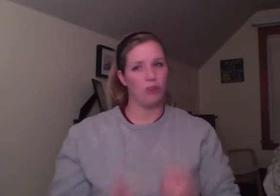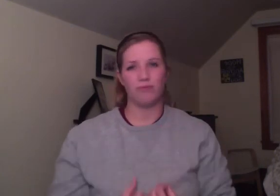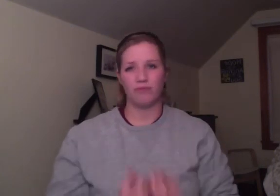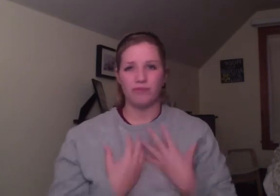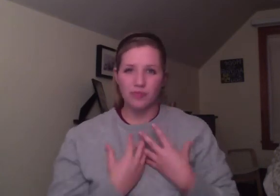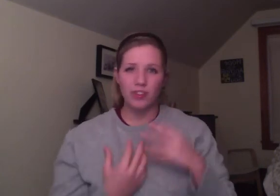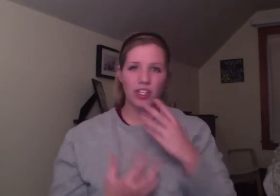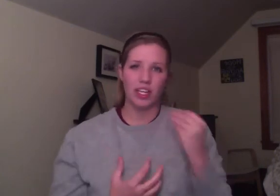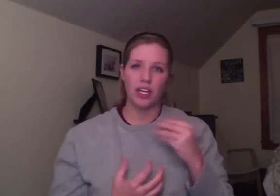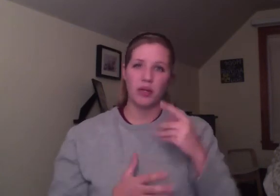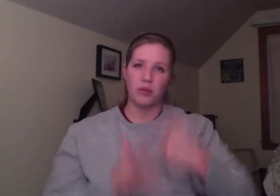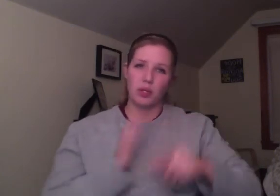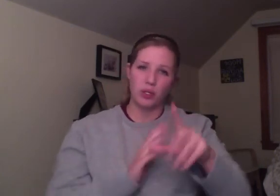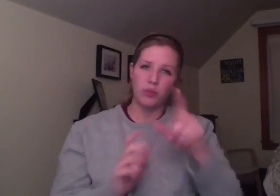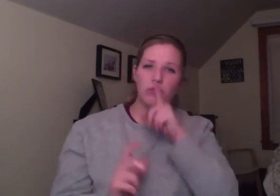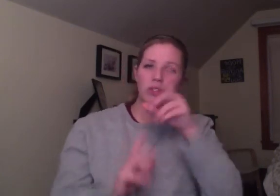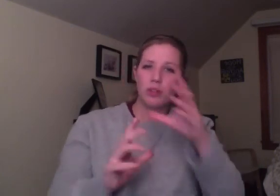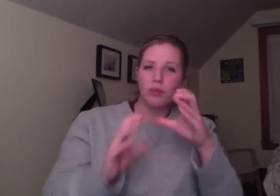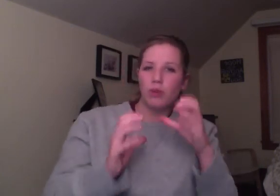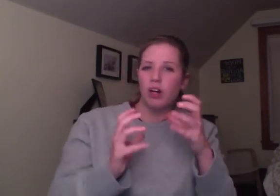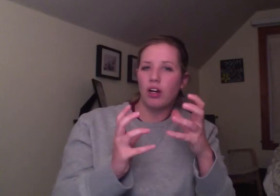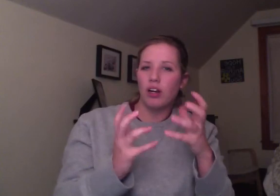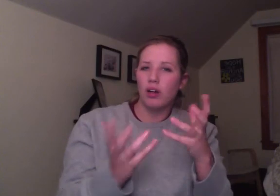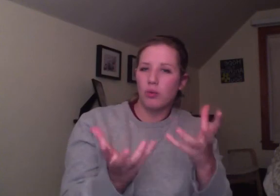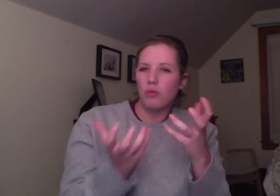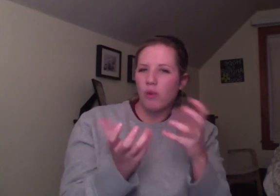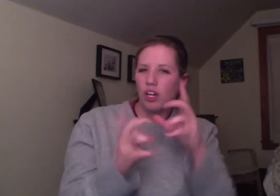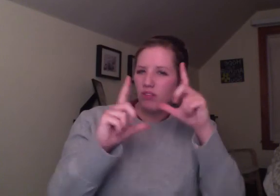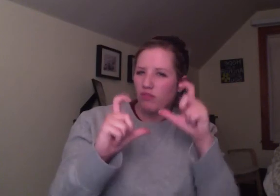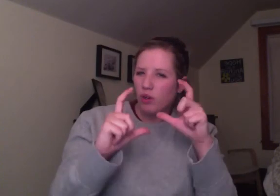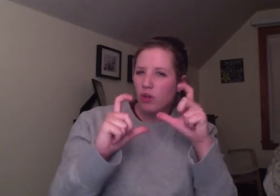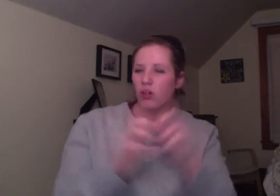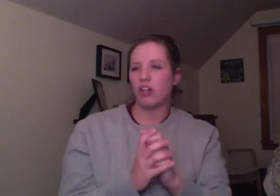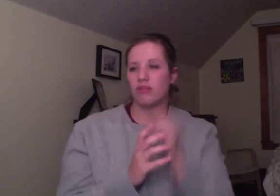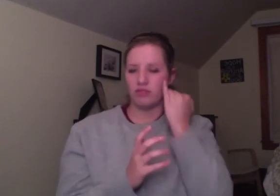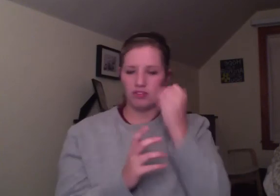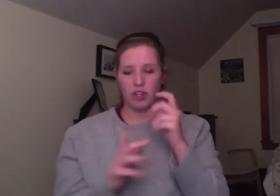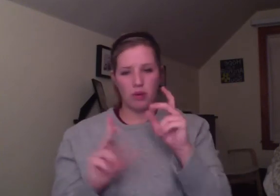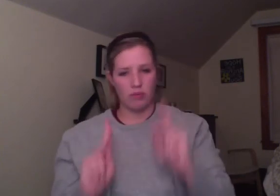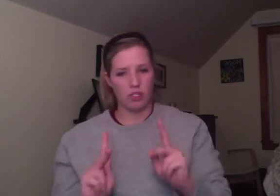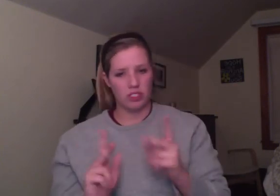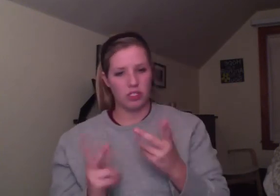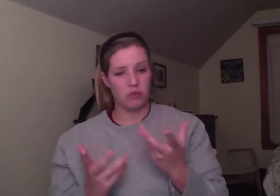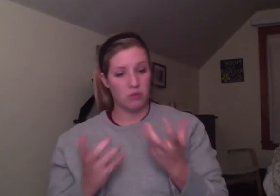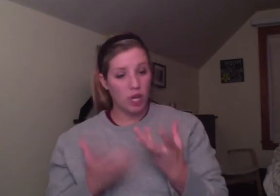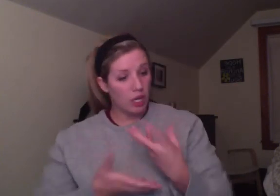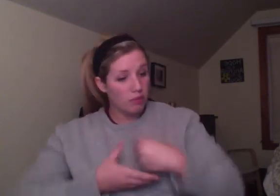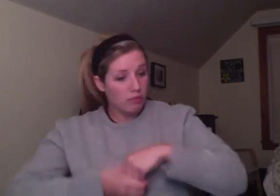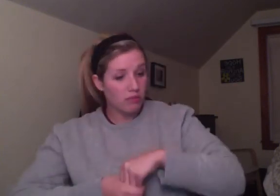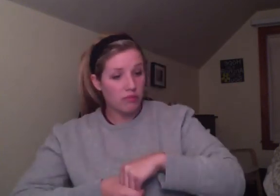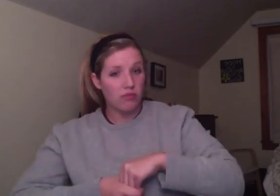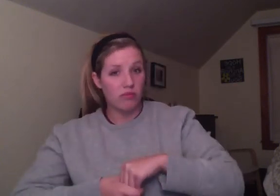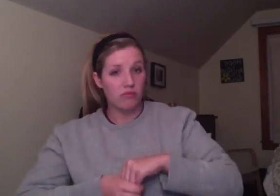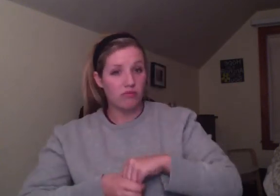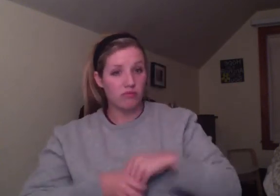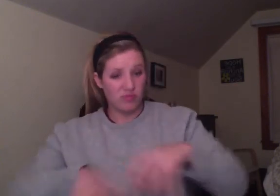photograph those things. And if you're the person who's wanting to get into it, take a class, or maybe you have a